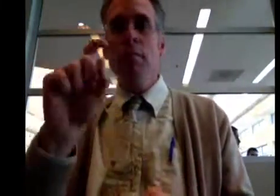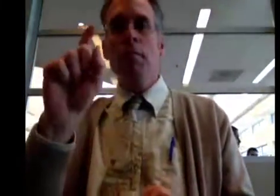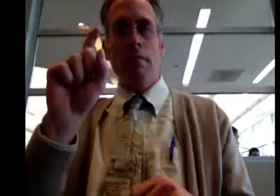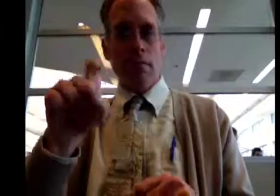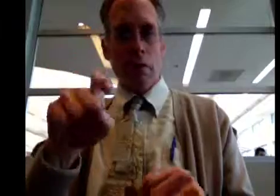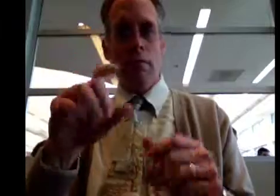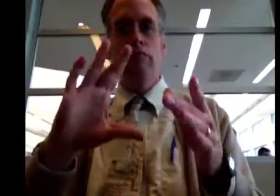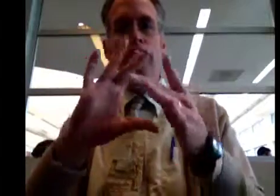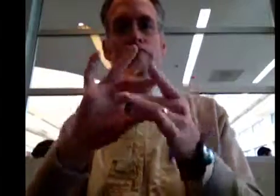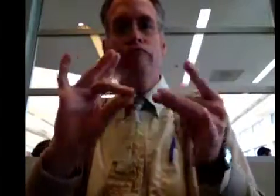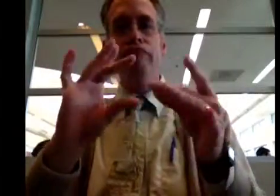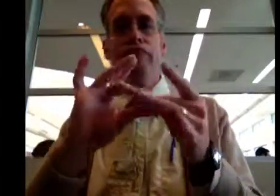problem.